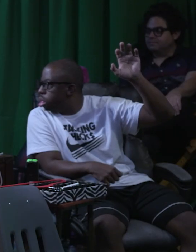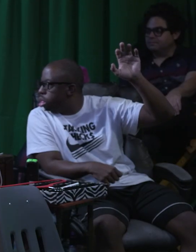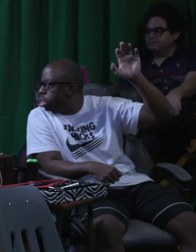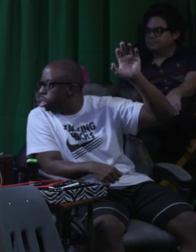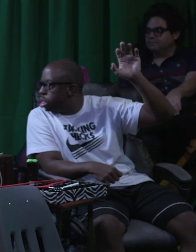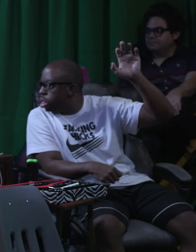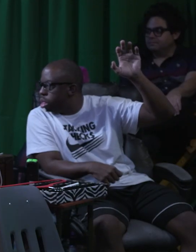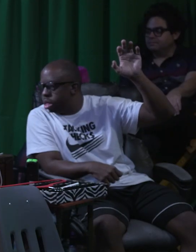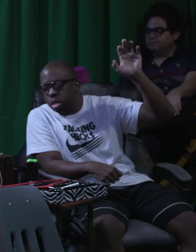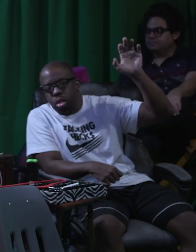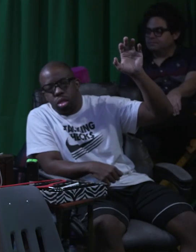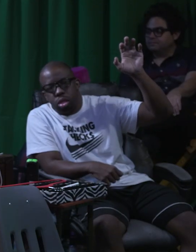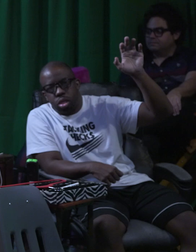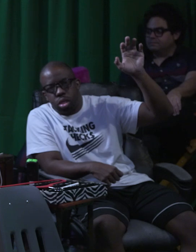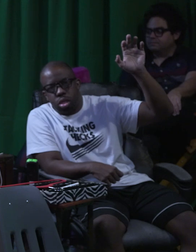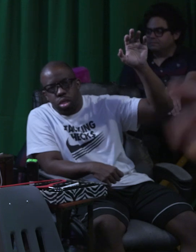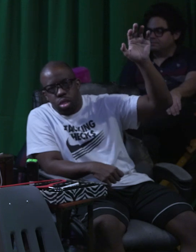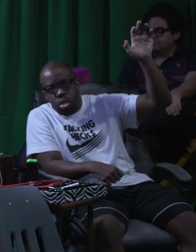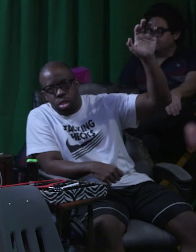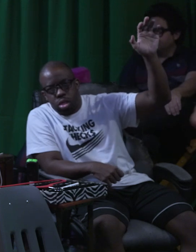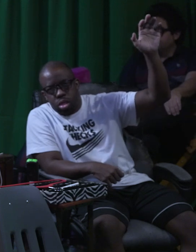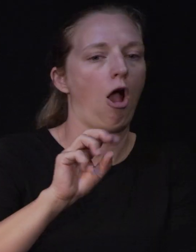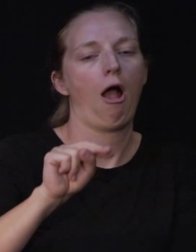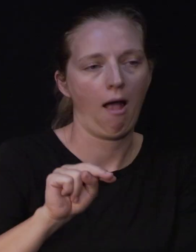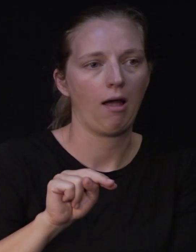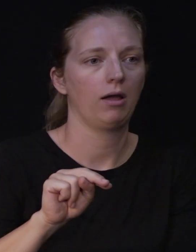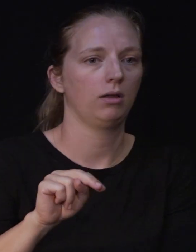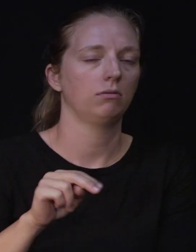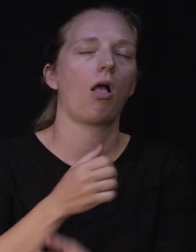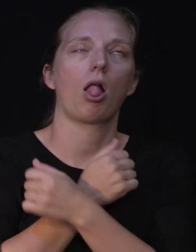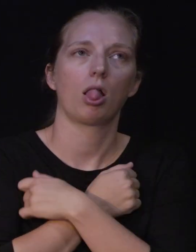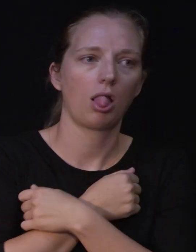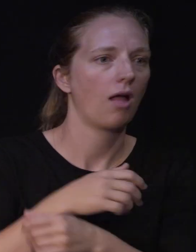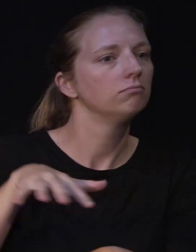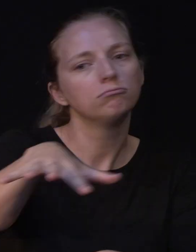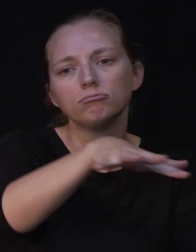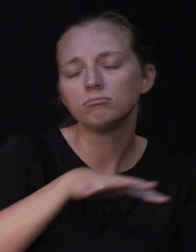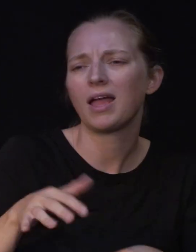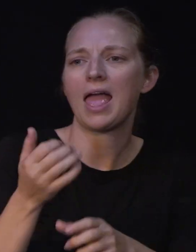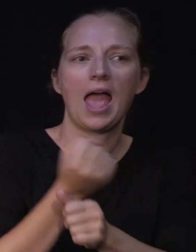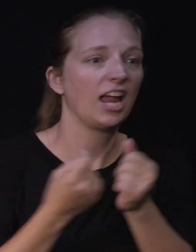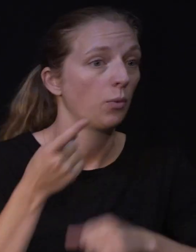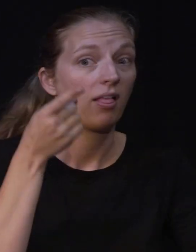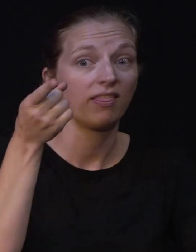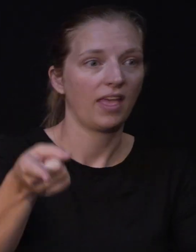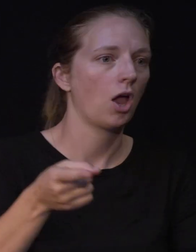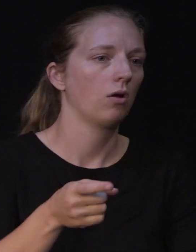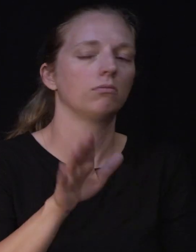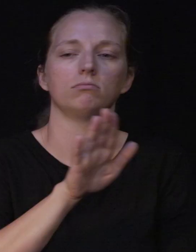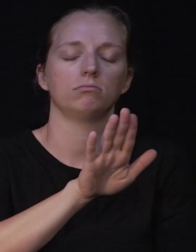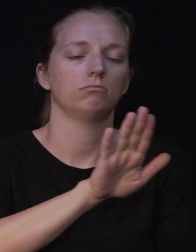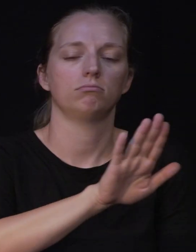loved going to Comic-Con and coming back as much as I loved being there. Whoever is at Comic-Con, you are my favorite people in the